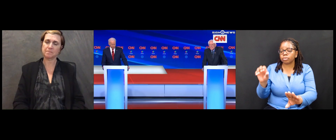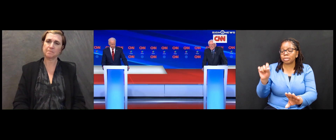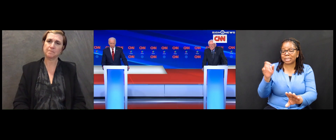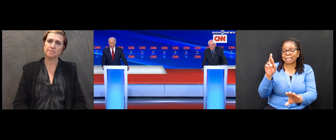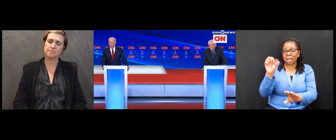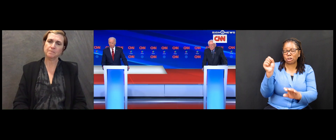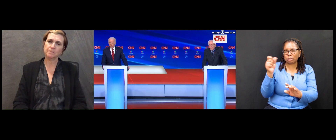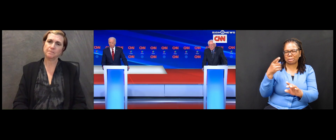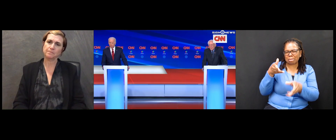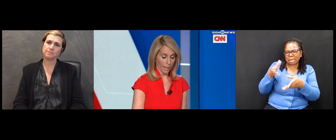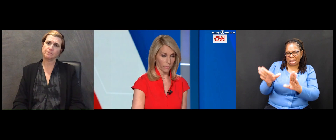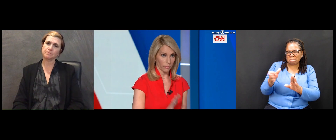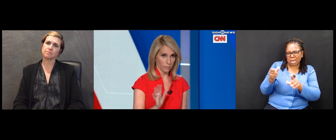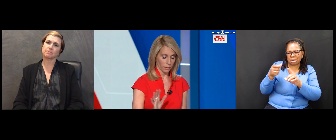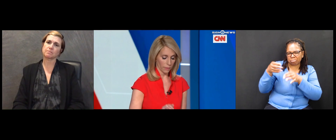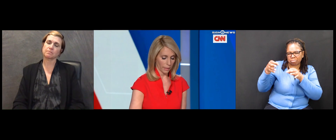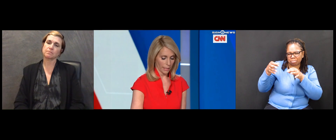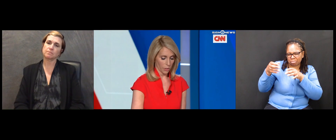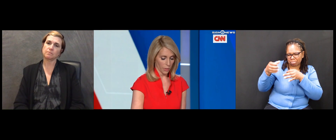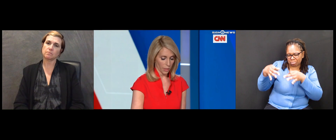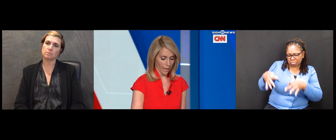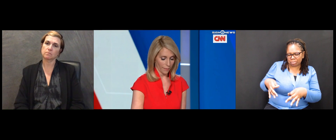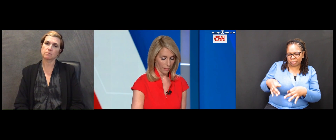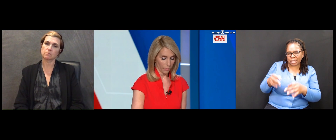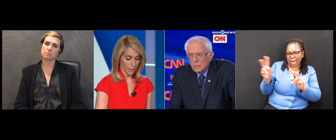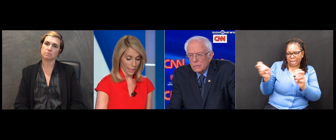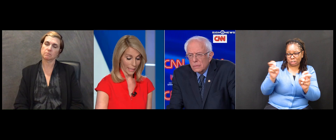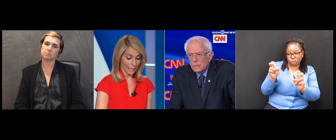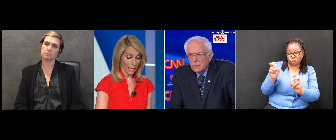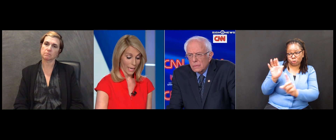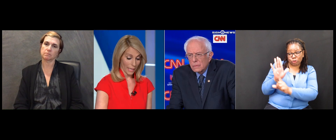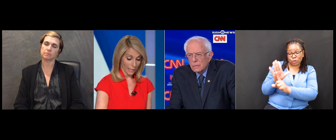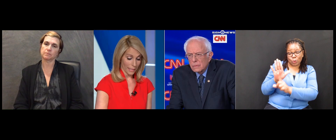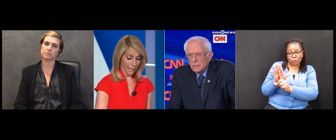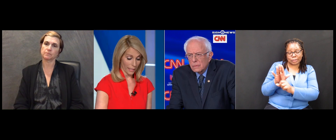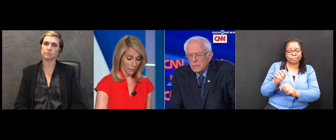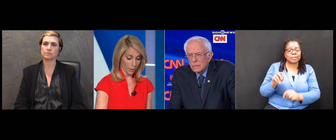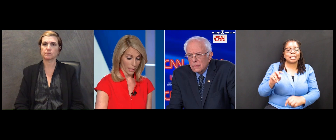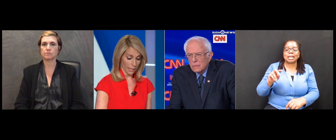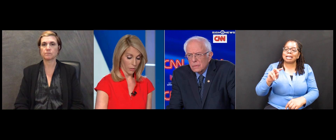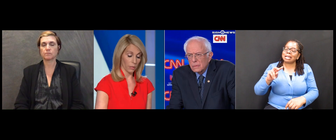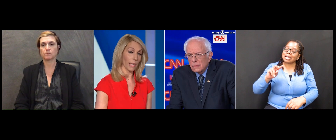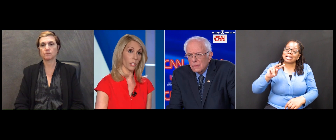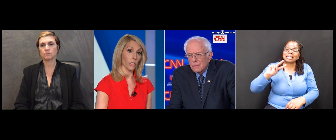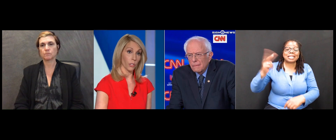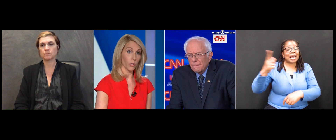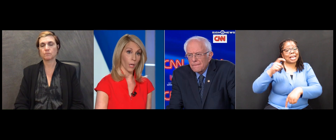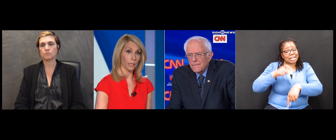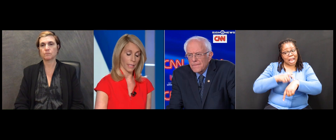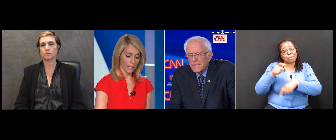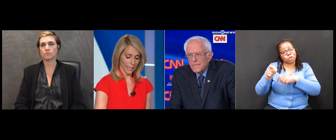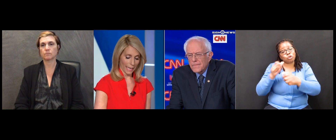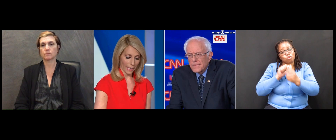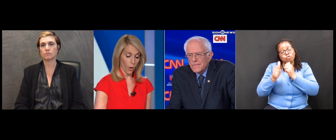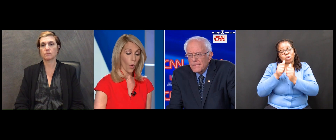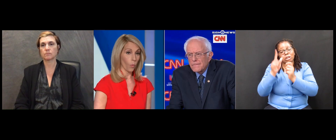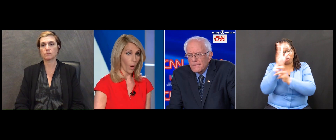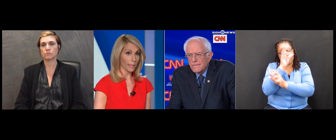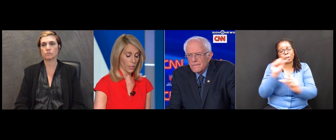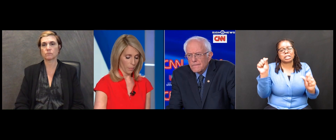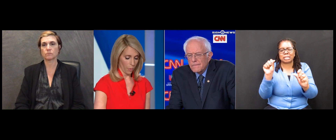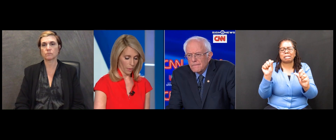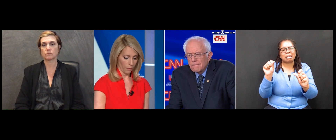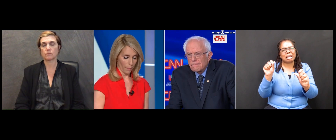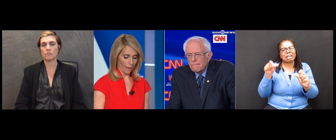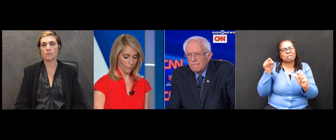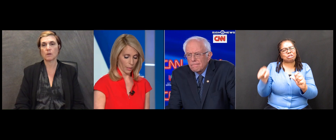let me just follow up with you about an issue that you're having. For the second consecutive presidential election, you're struggling to gain